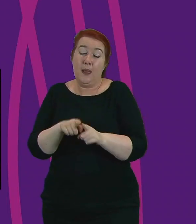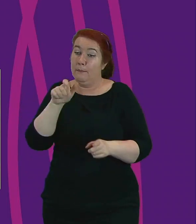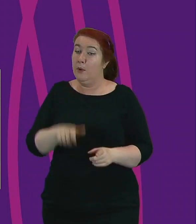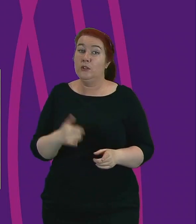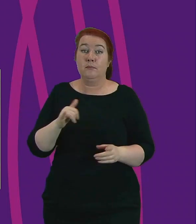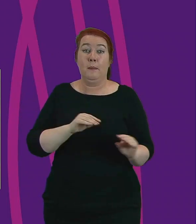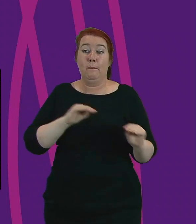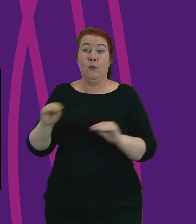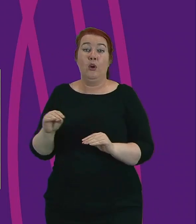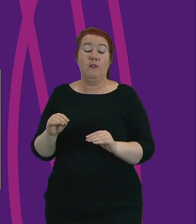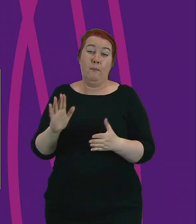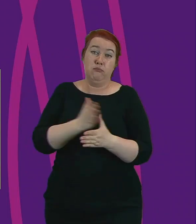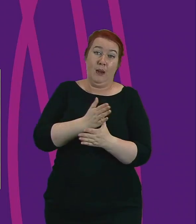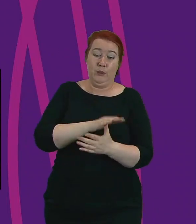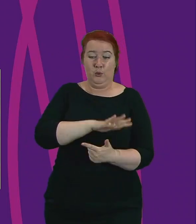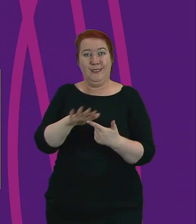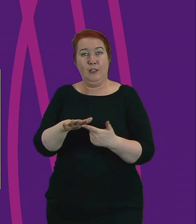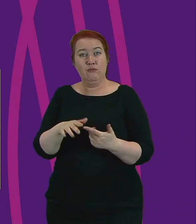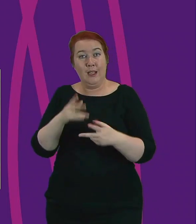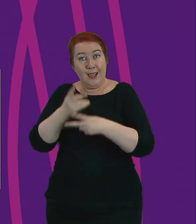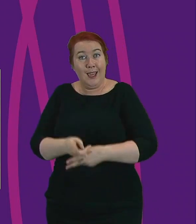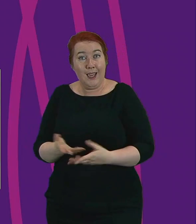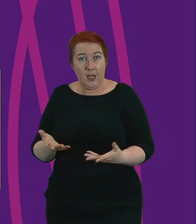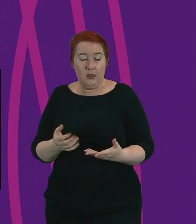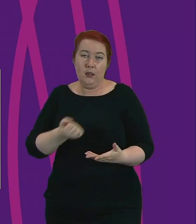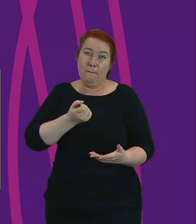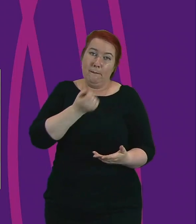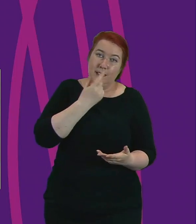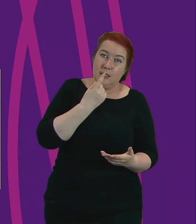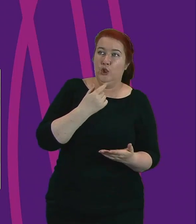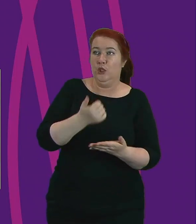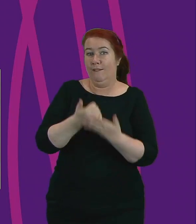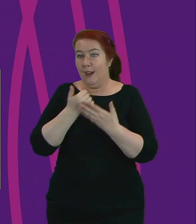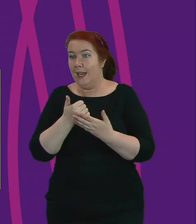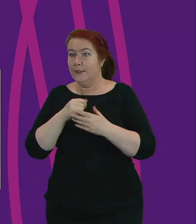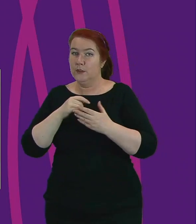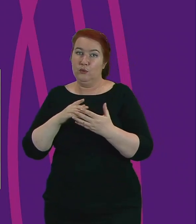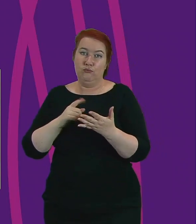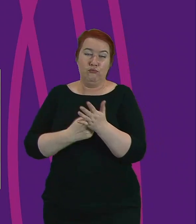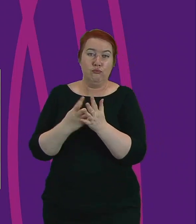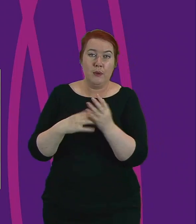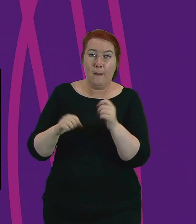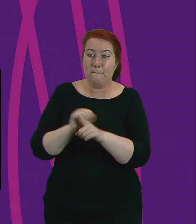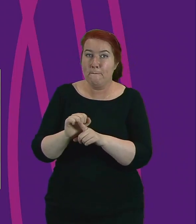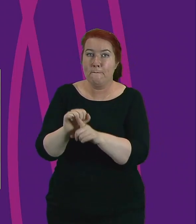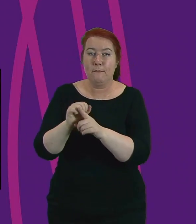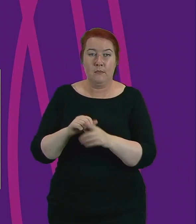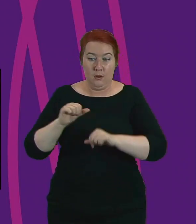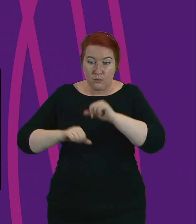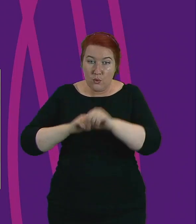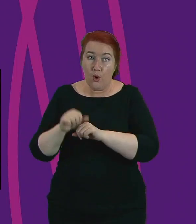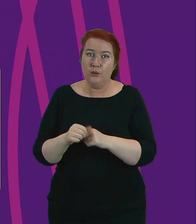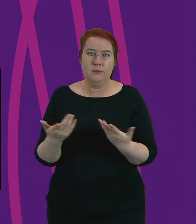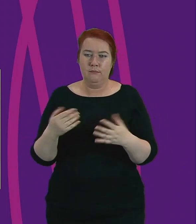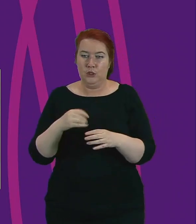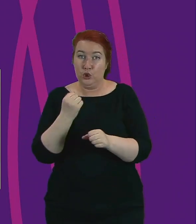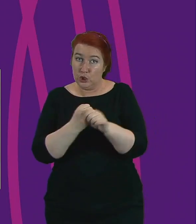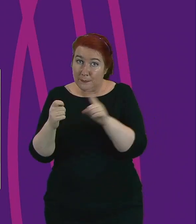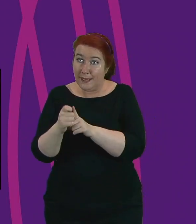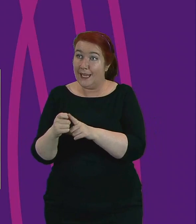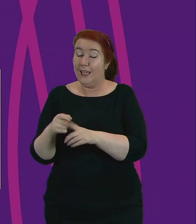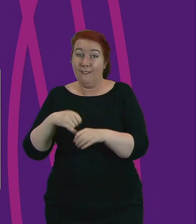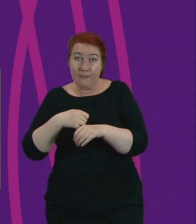primary and secondary care. Their medication advice or rehabilitation protocols aren't available to GPs, pharmacists or physios